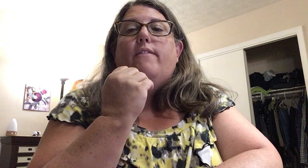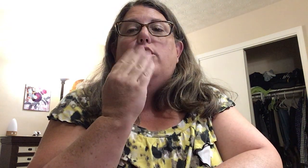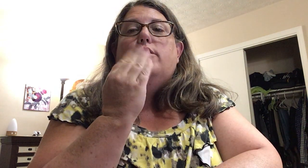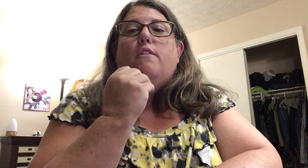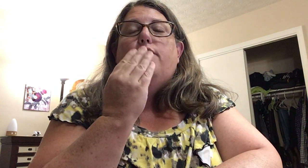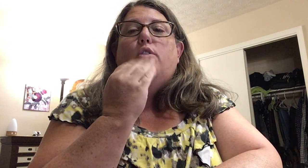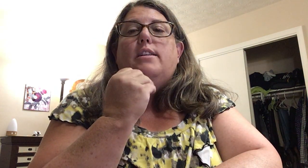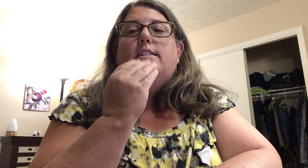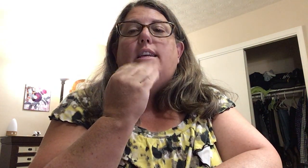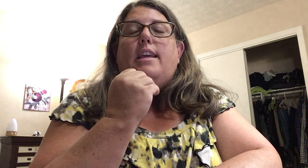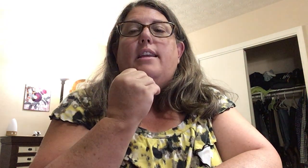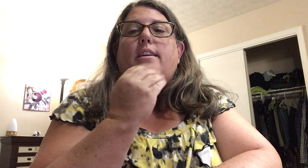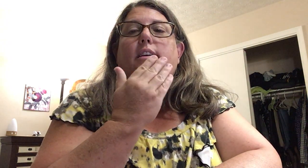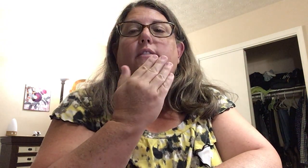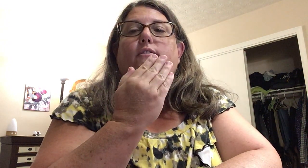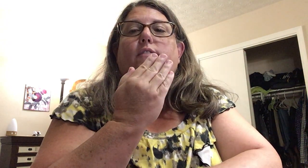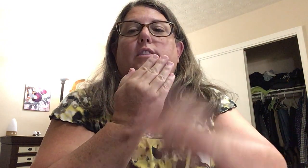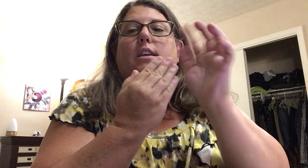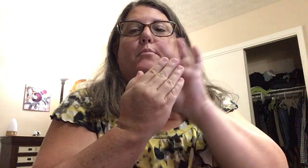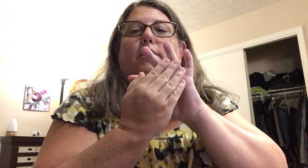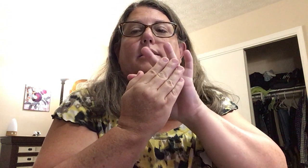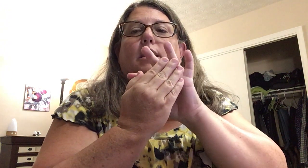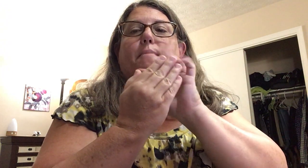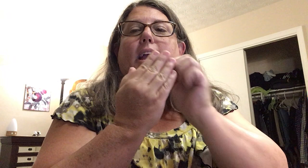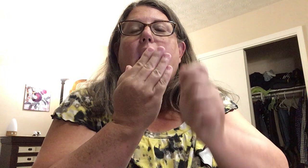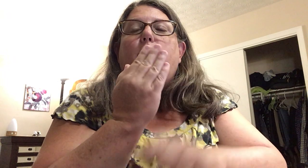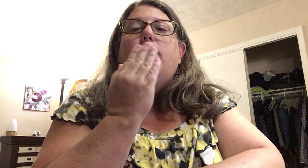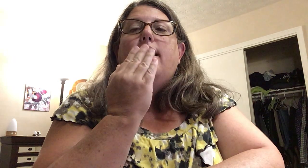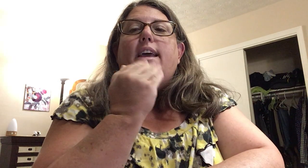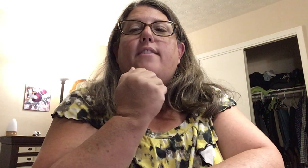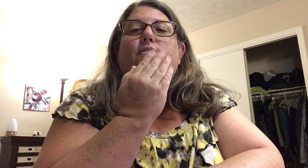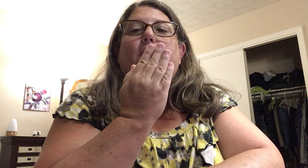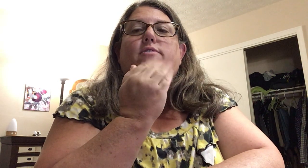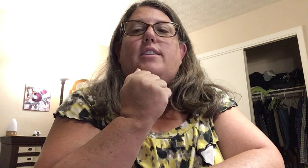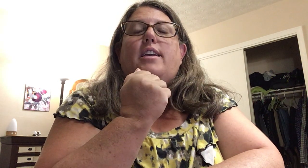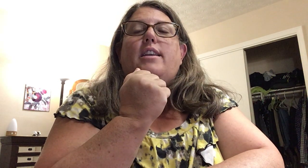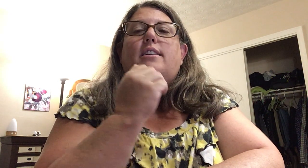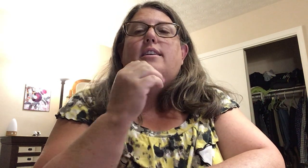at yourself. 14, 15, put the thumb back out. 15,